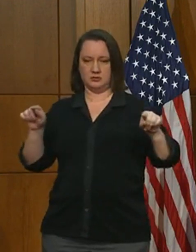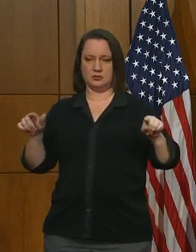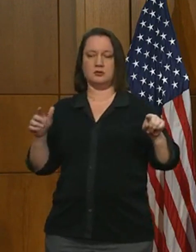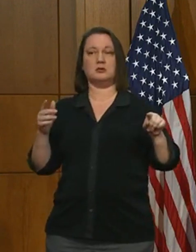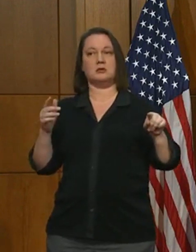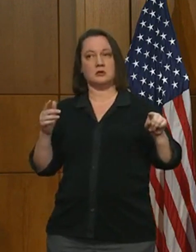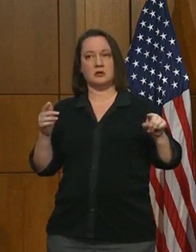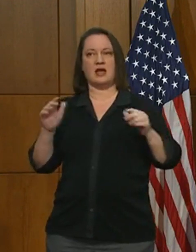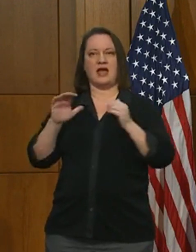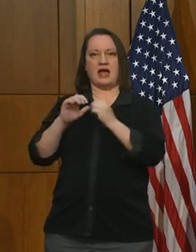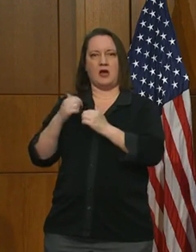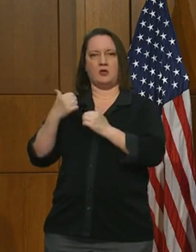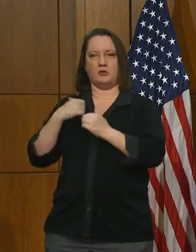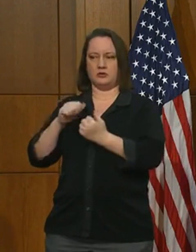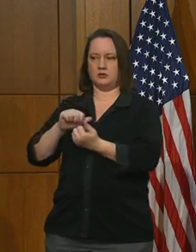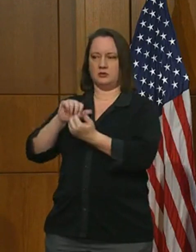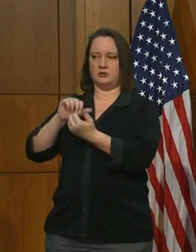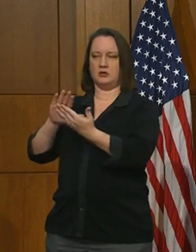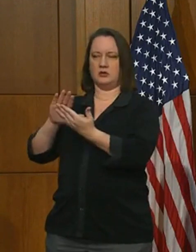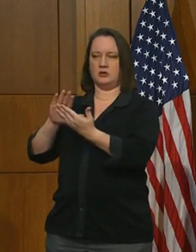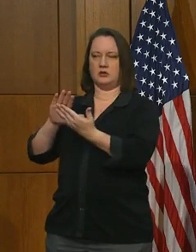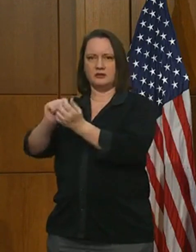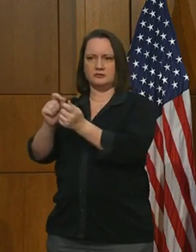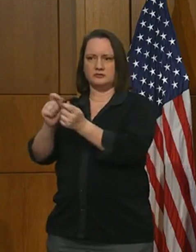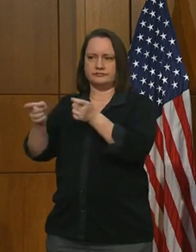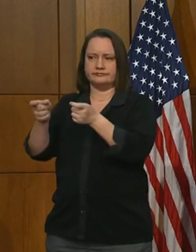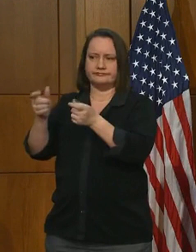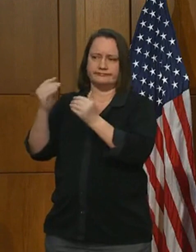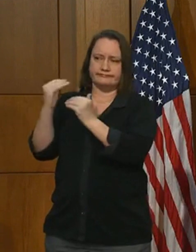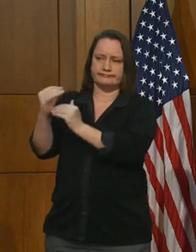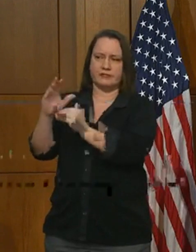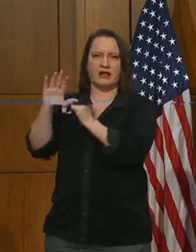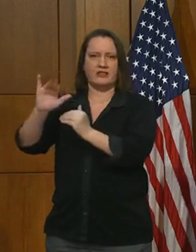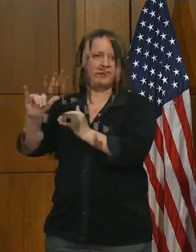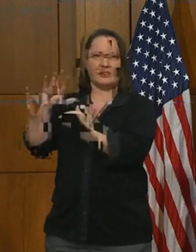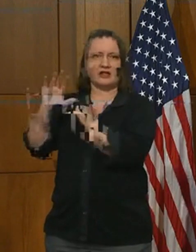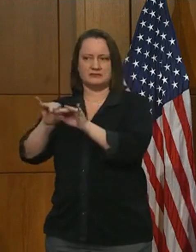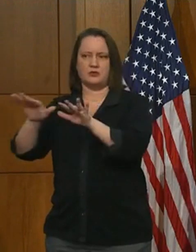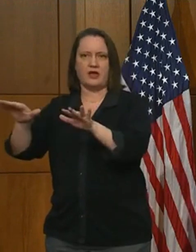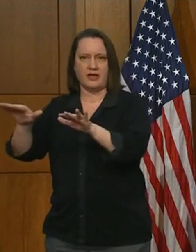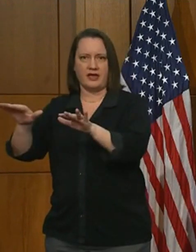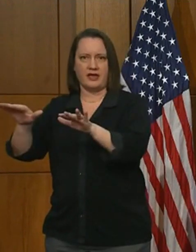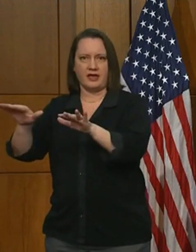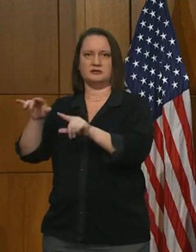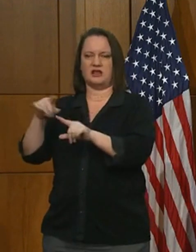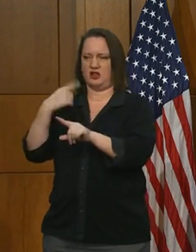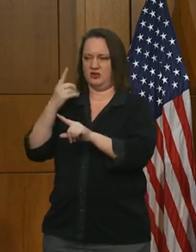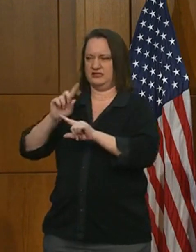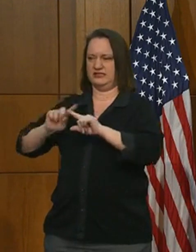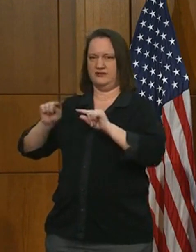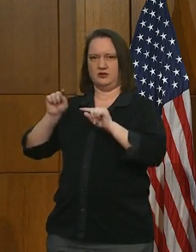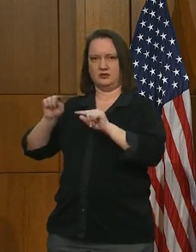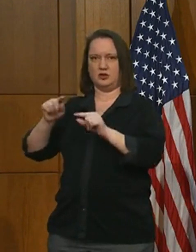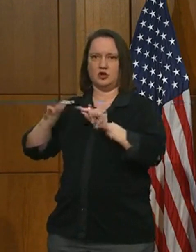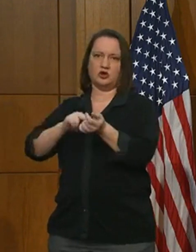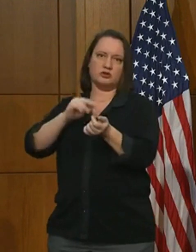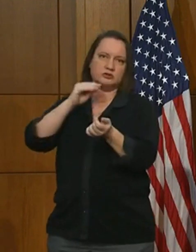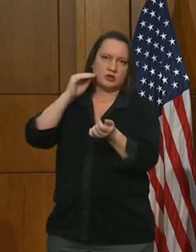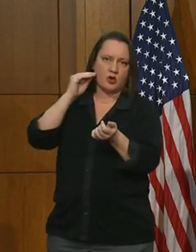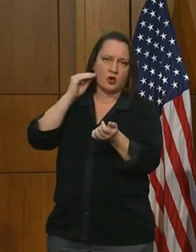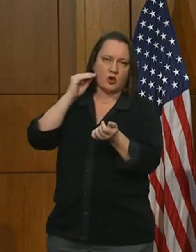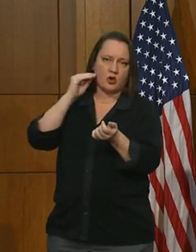setting is different, precisely because of the nature of that setting. In a nursing home or in